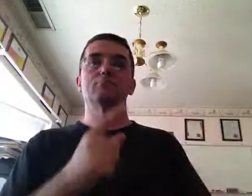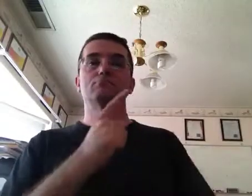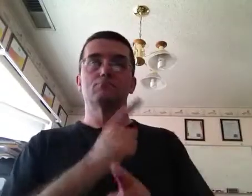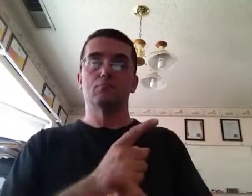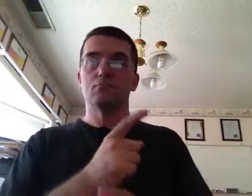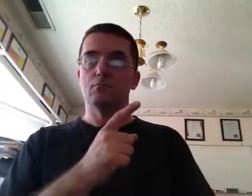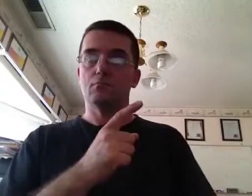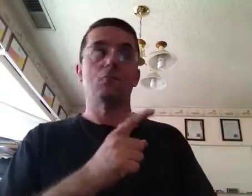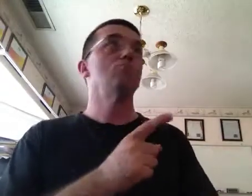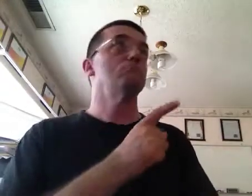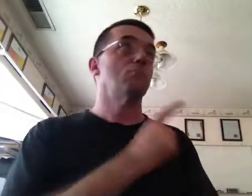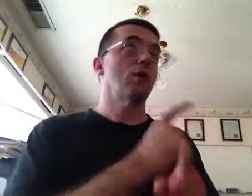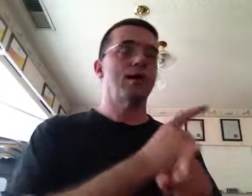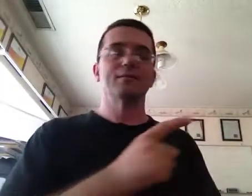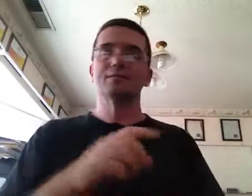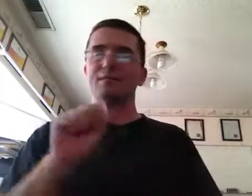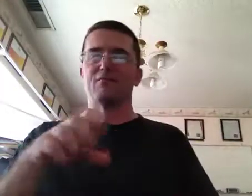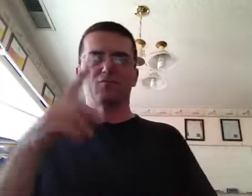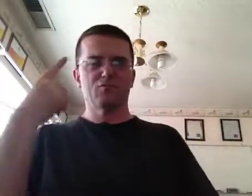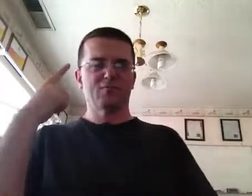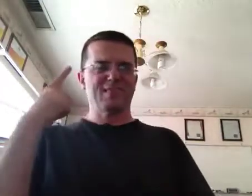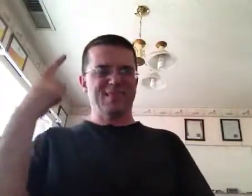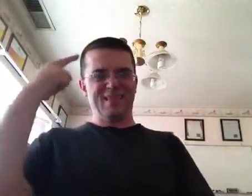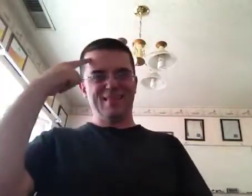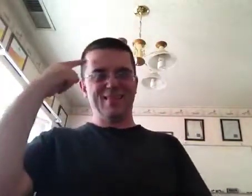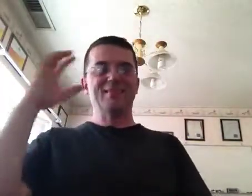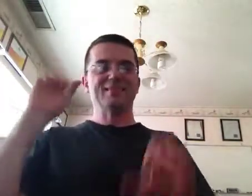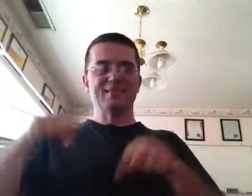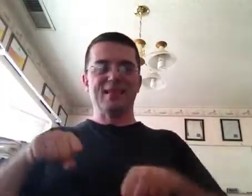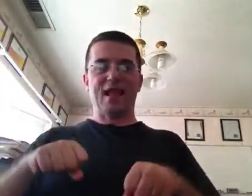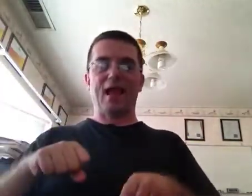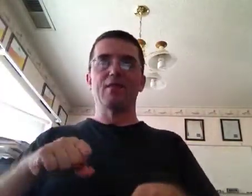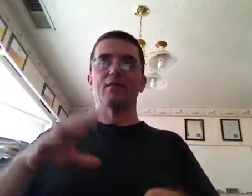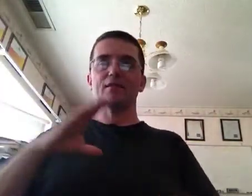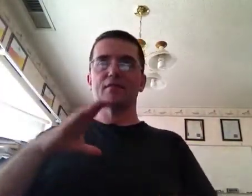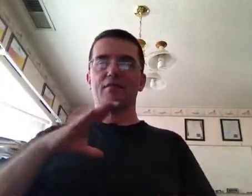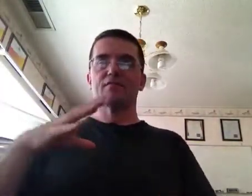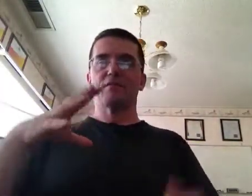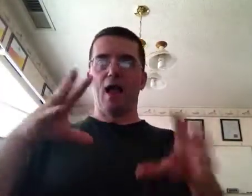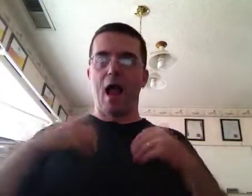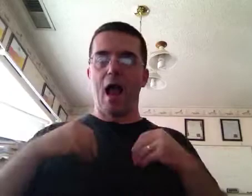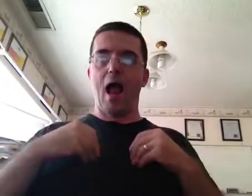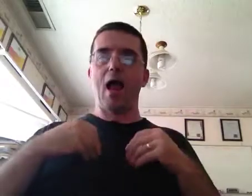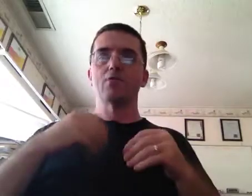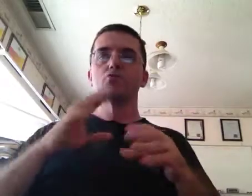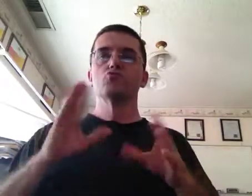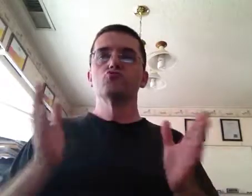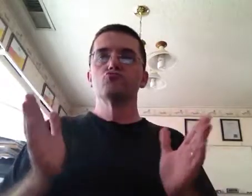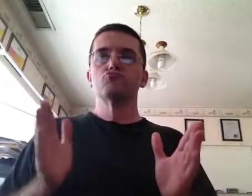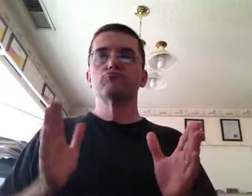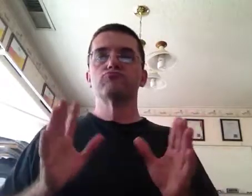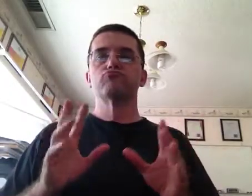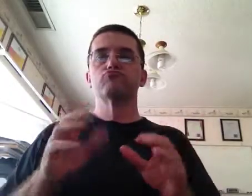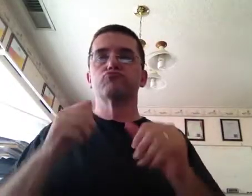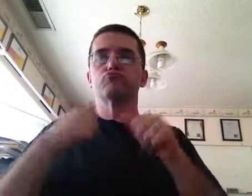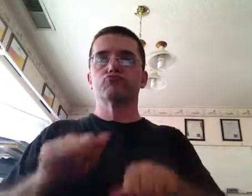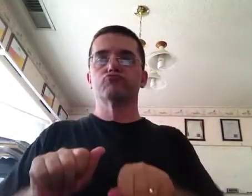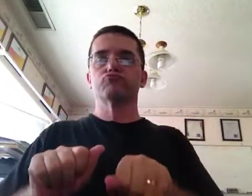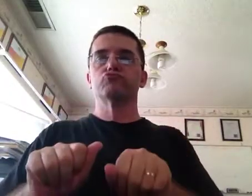some reason, he has this sense from you that this is an okay area for him to tromp around in your garden and